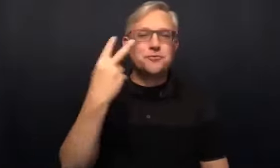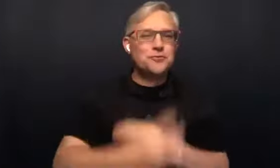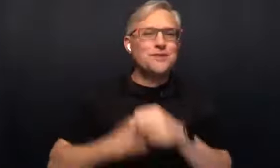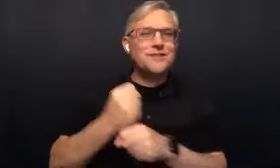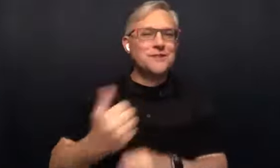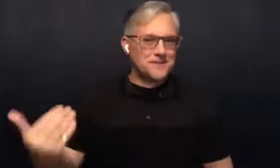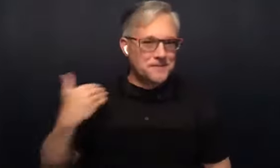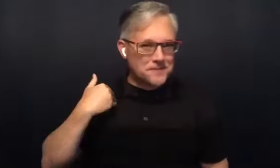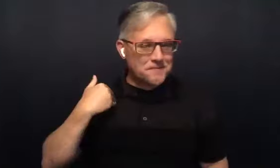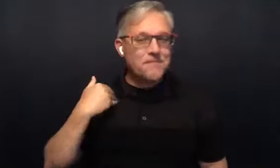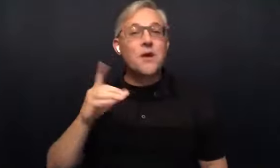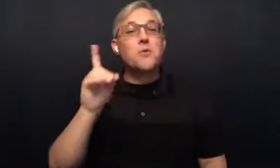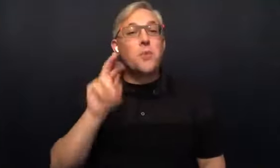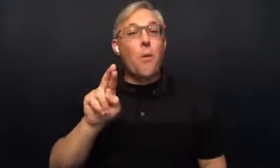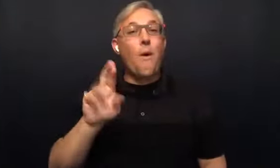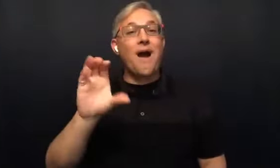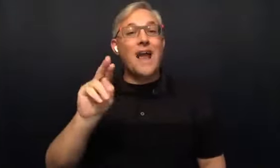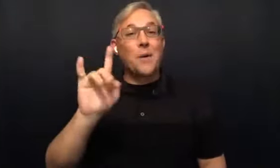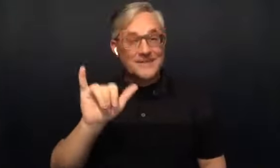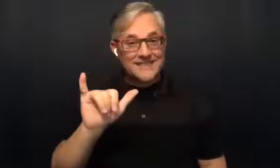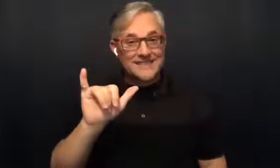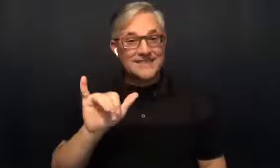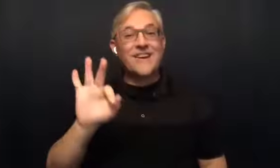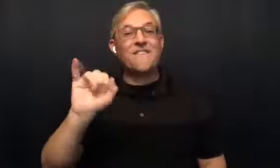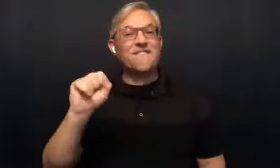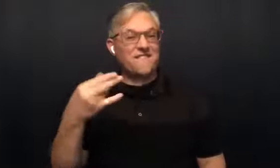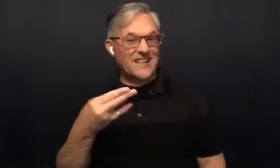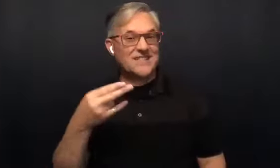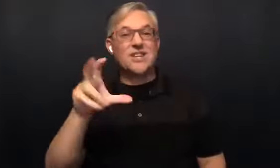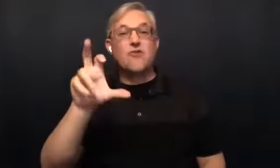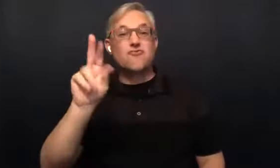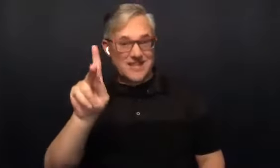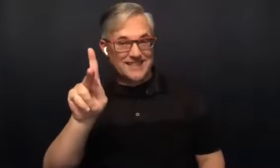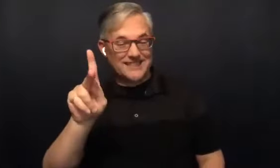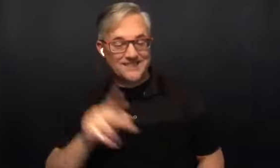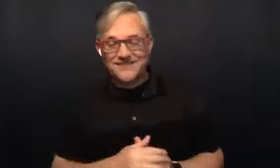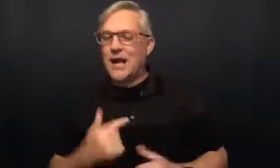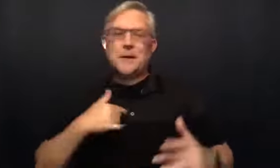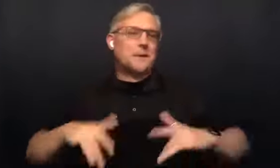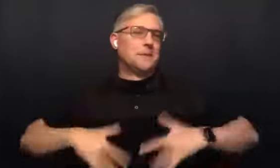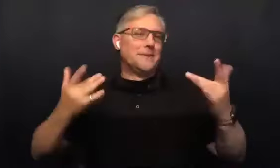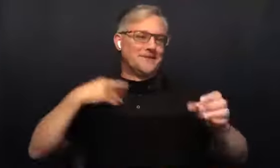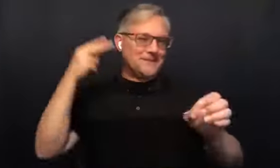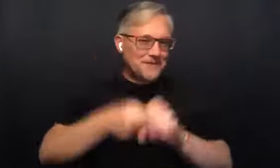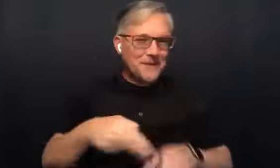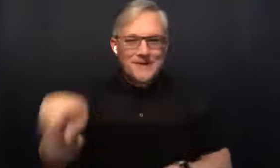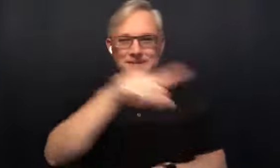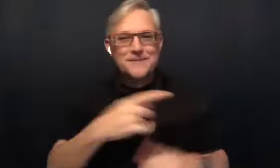Door County in Fish Creek. So I'm just overjoyed to be here with y'all tonight. So I want to go ahead and make amends